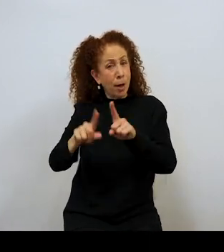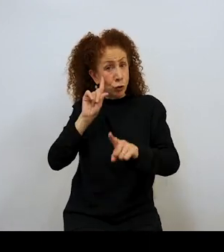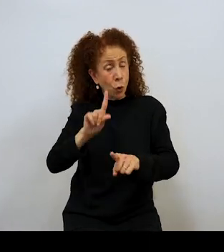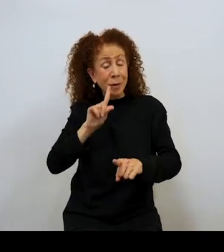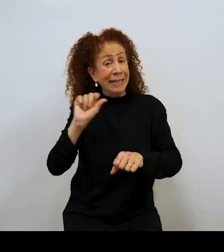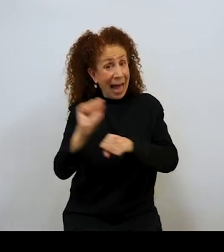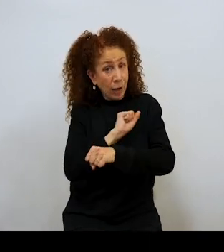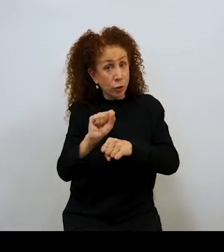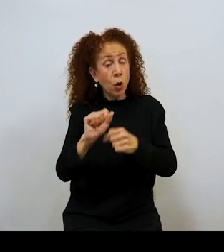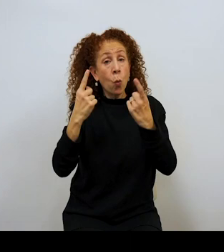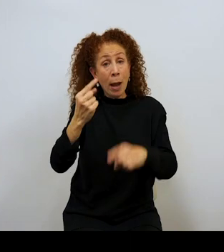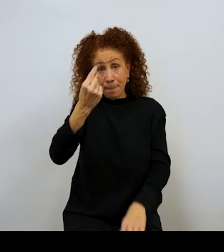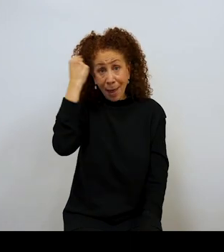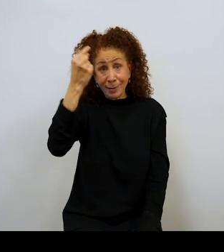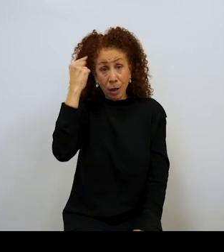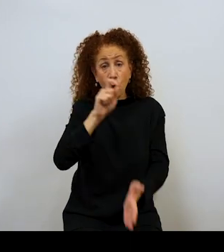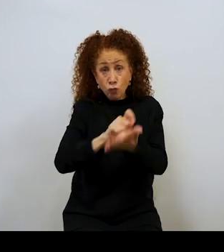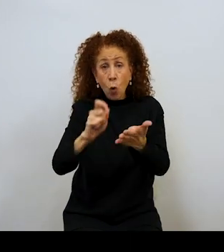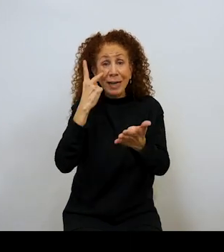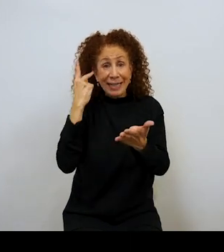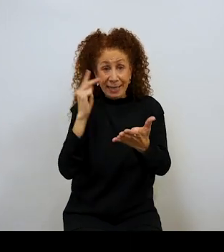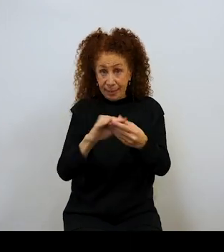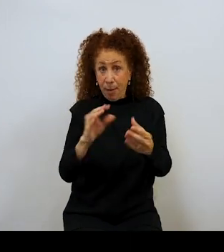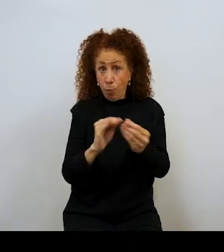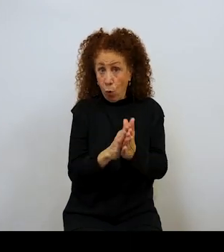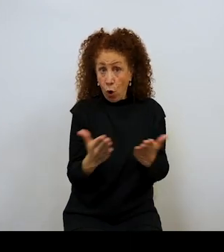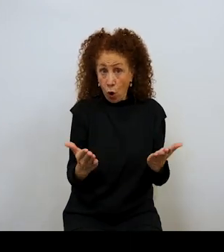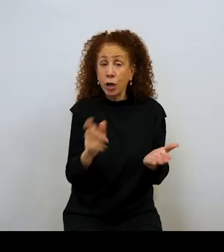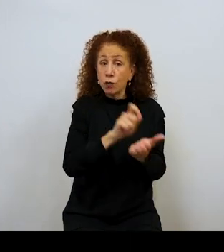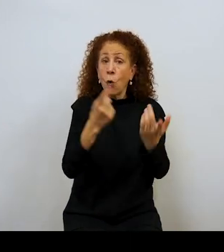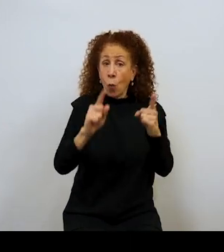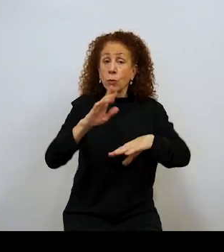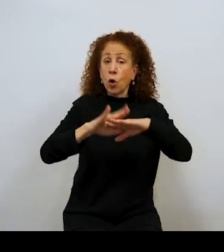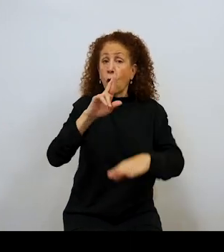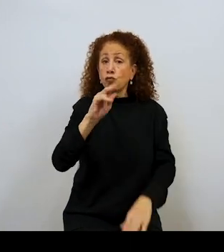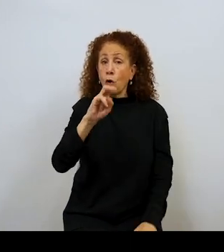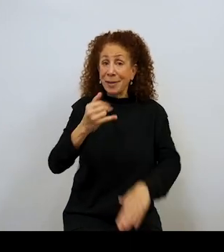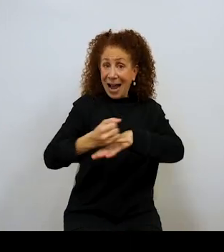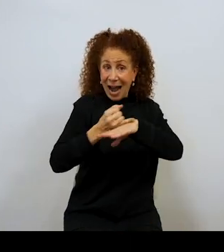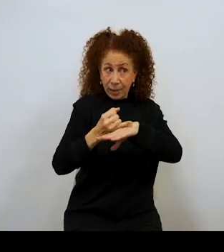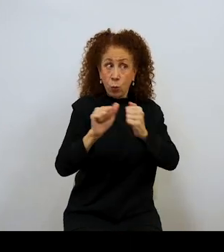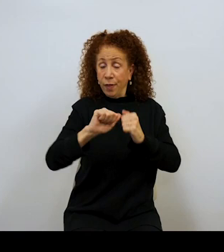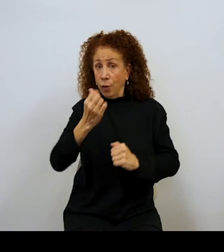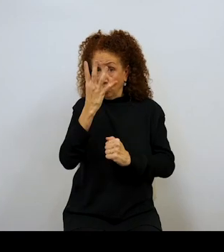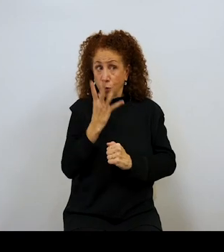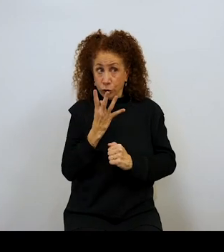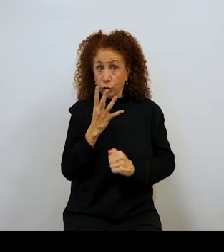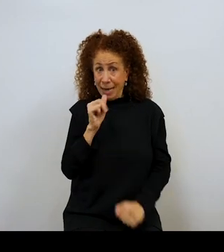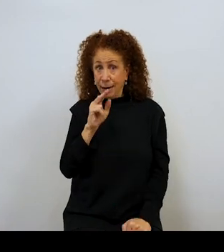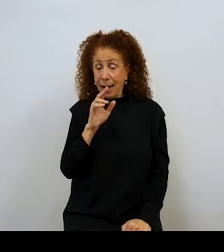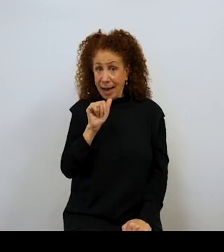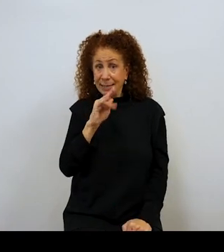fact when Mandela wrote his memoirs, one of the things he talked about was how when he was in Robben Island, he and the other ANC